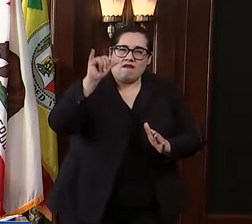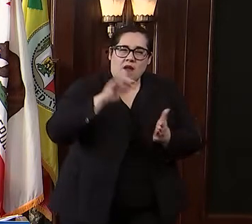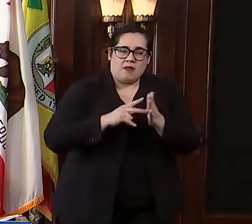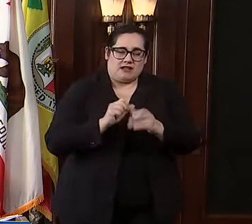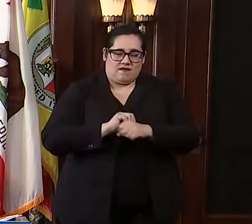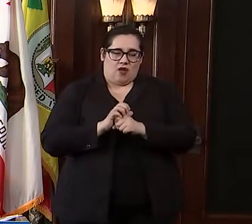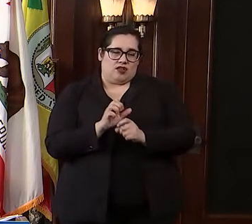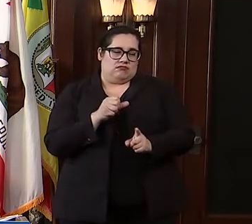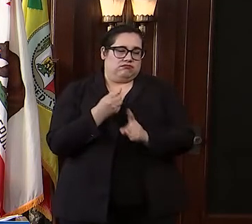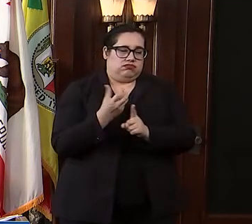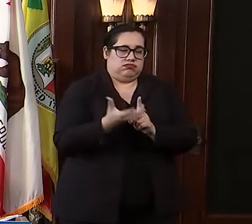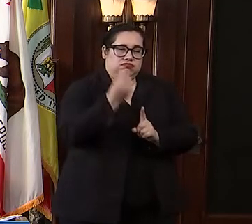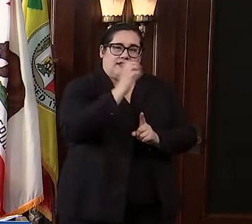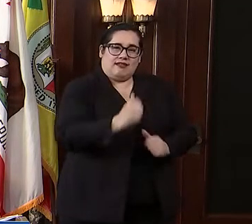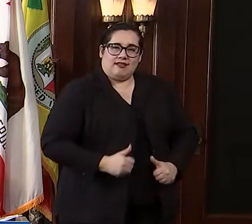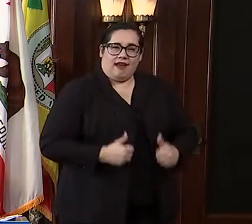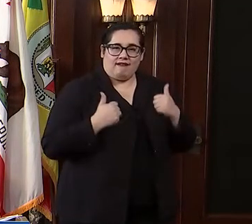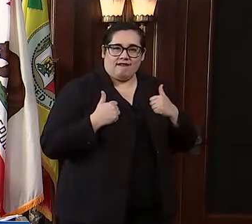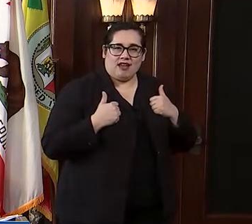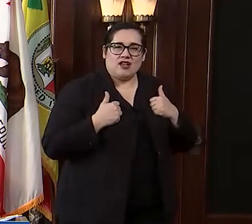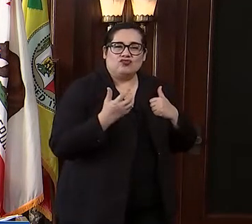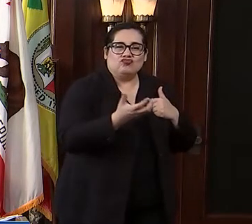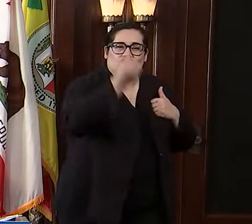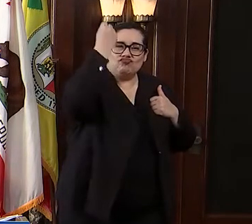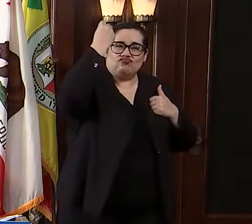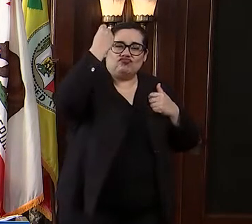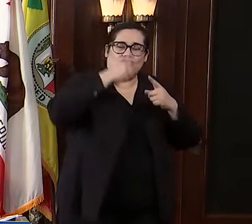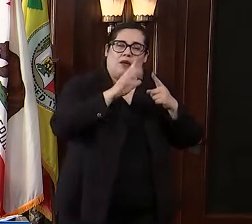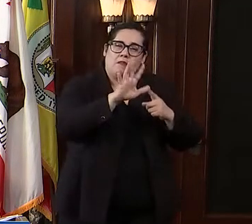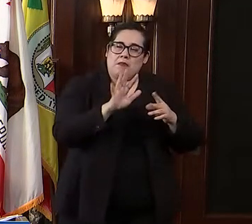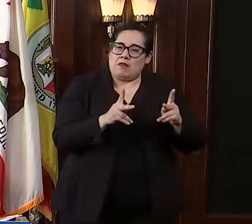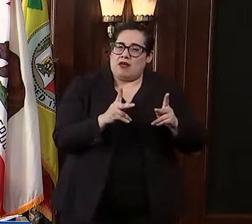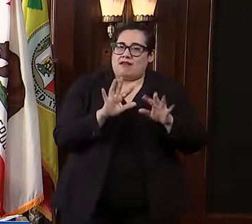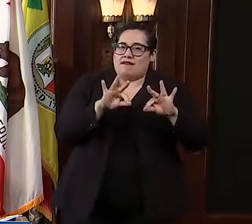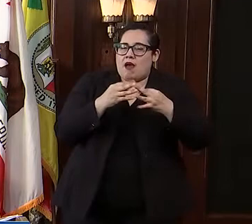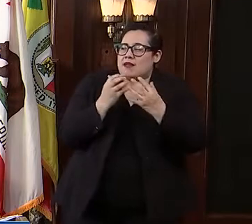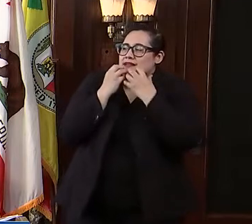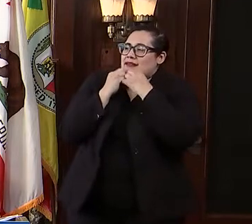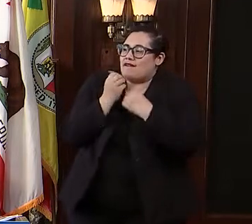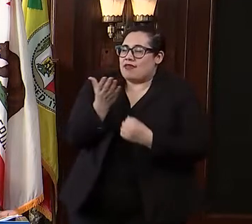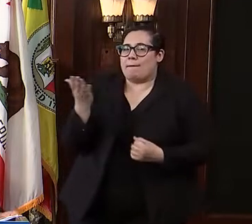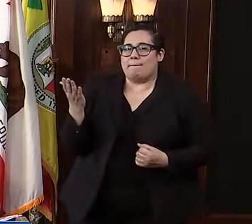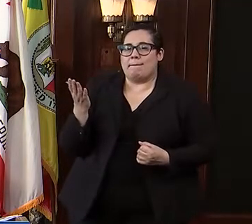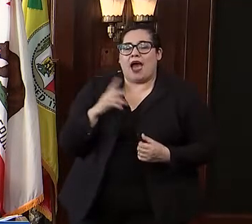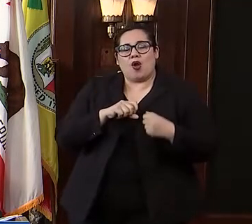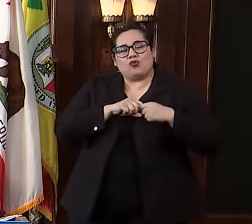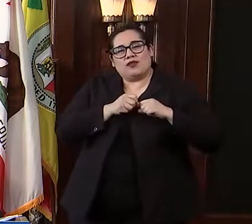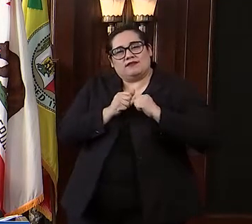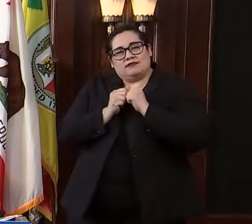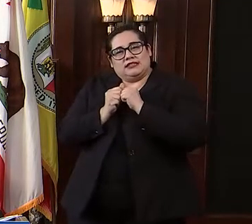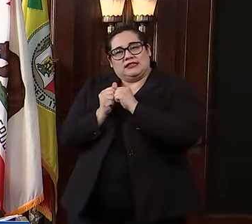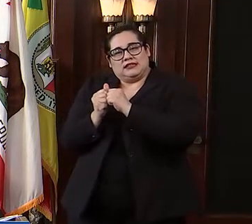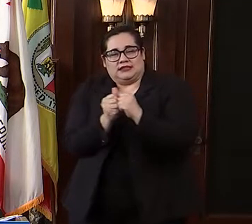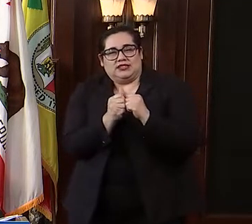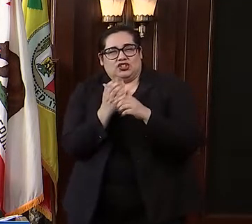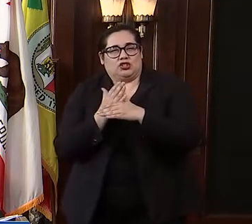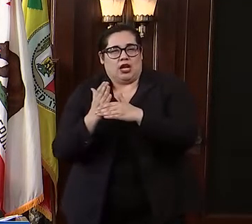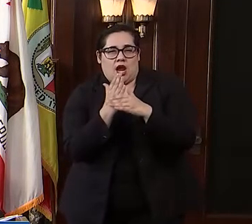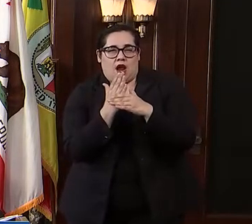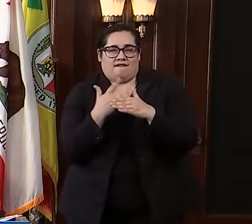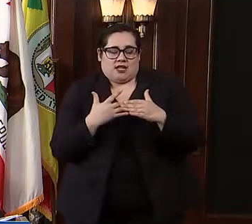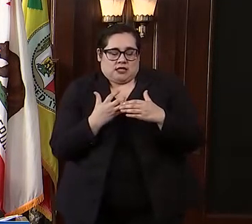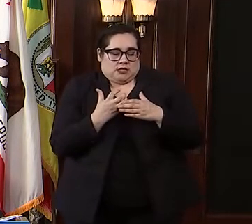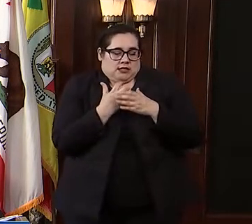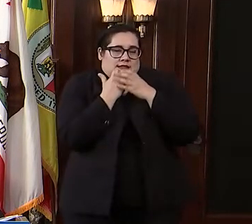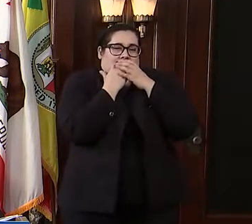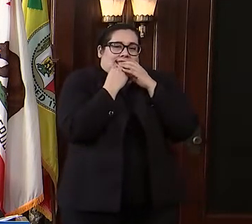virus, stolen from the people who love them and whom they loved. Our grief is shared. It is held tight